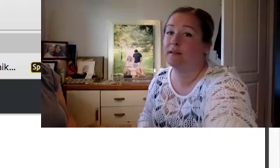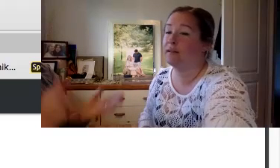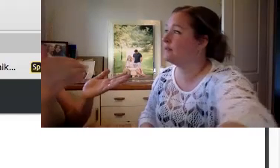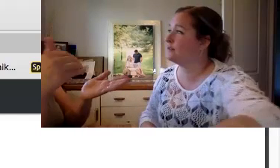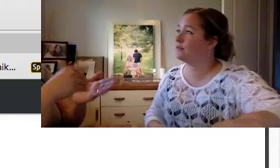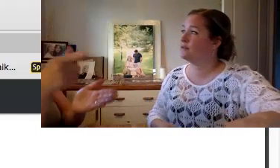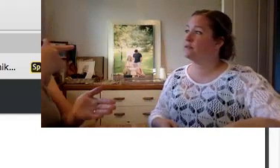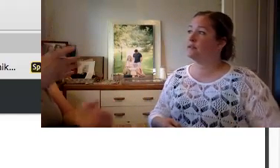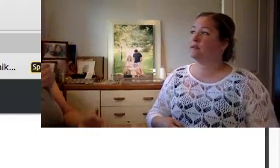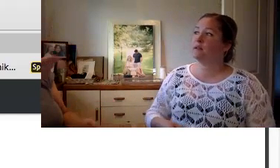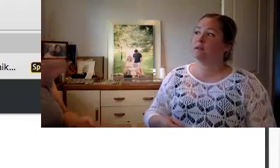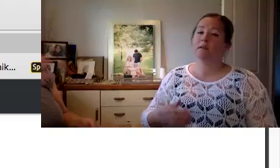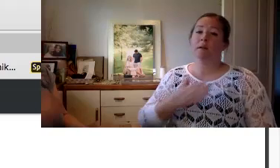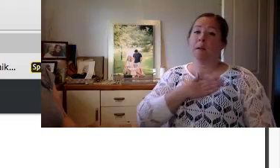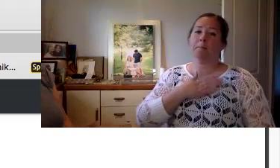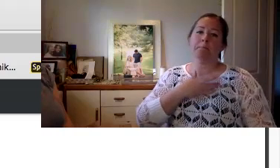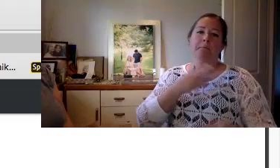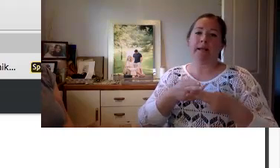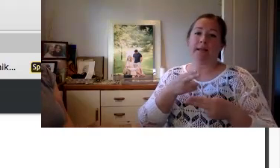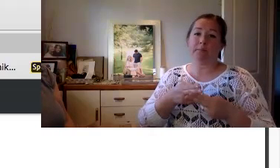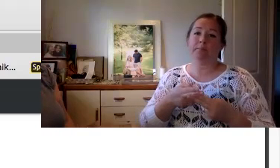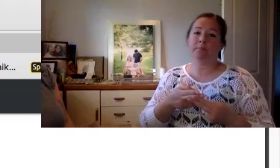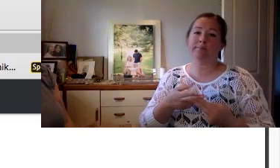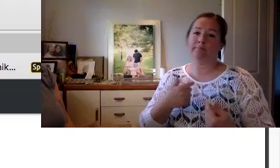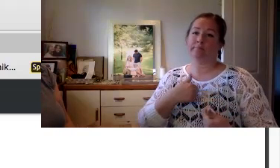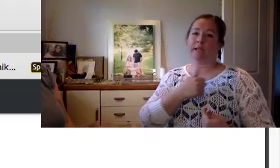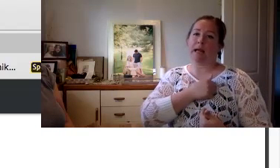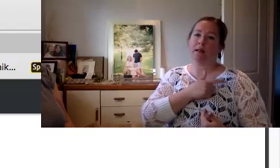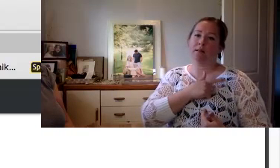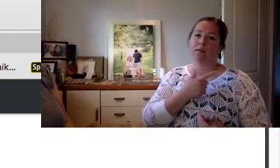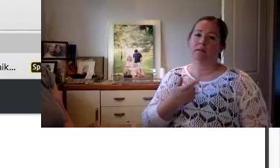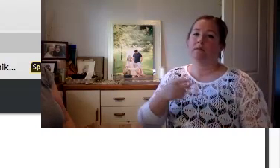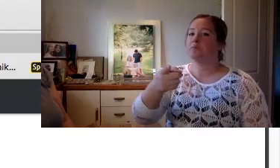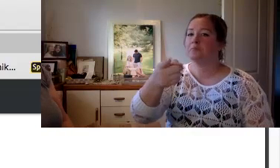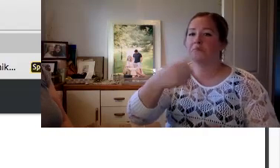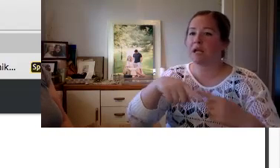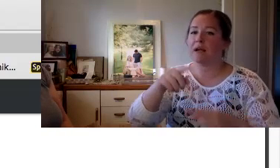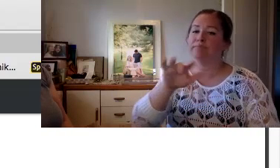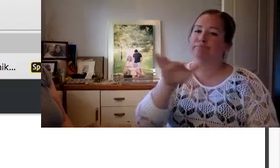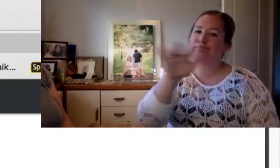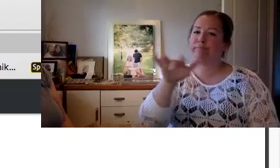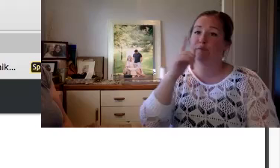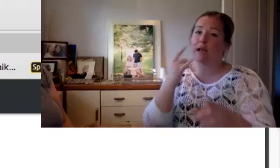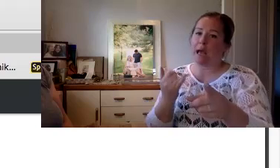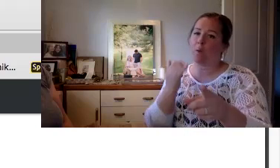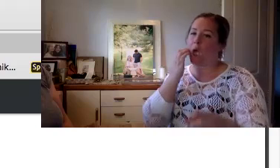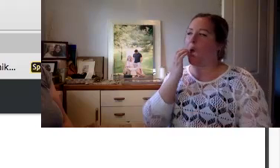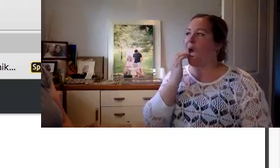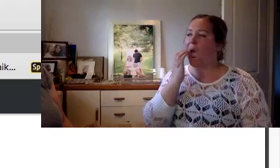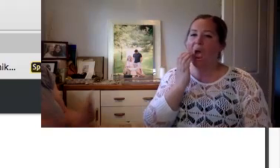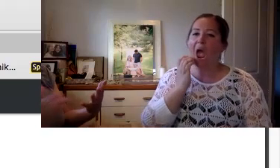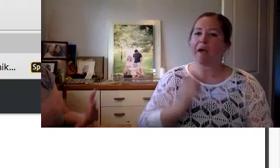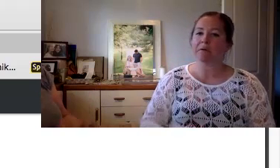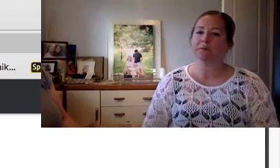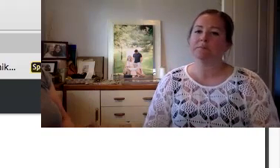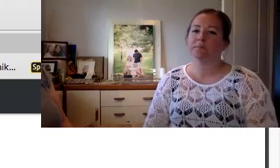So we'll go back again. My name is, you'd finger spell it, Alex, and I live in